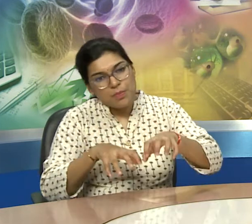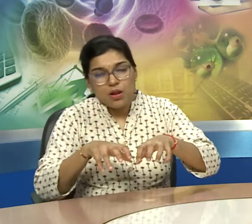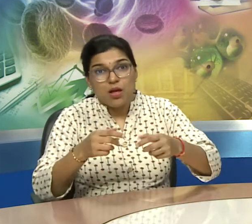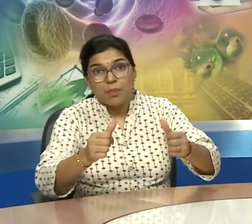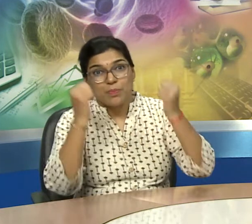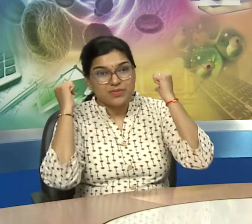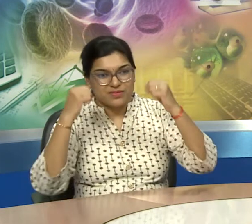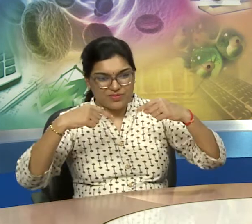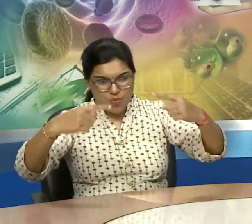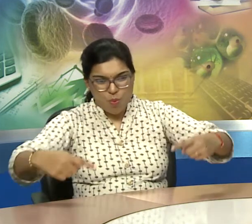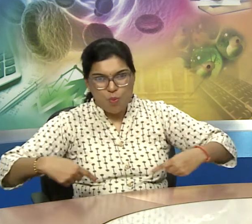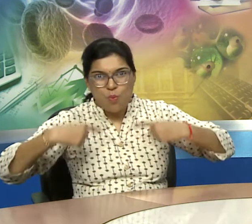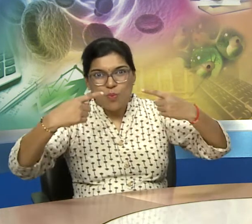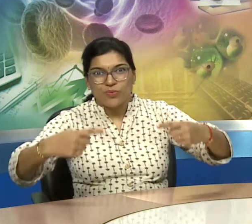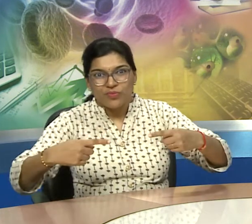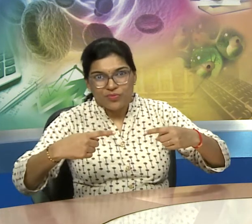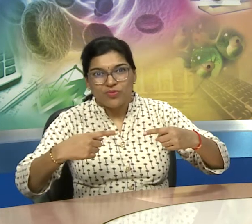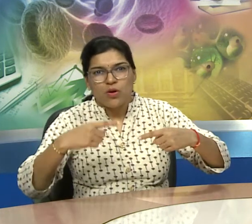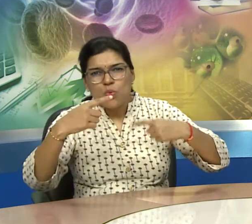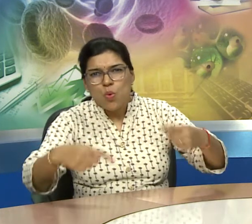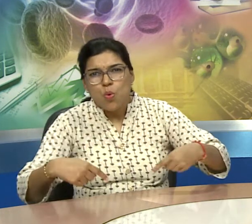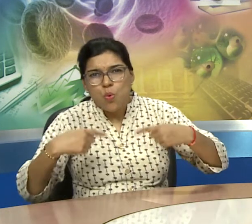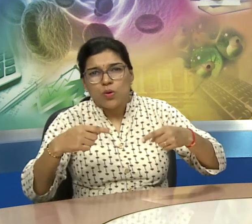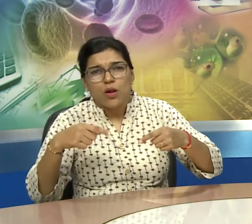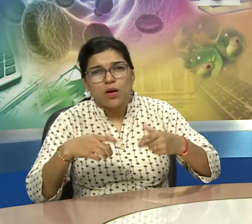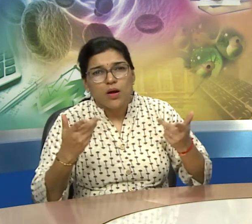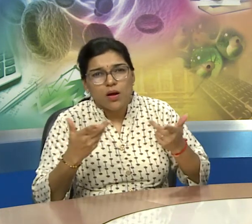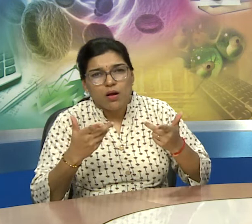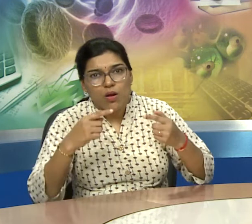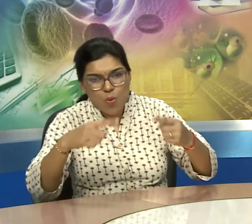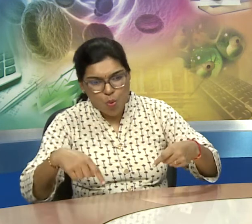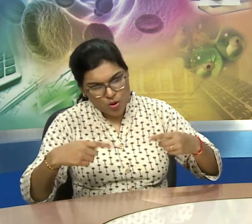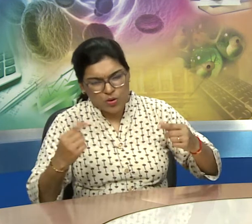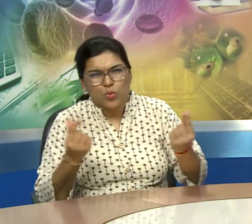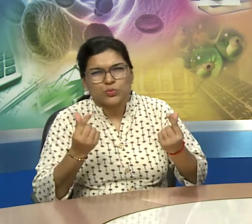now was the time that the invention of wheel was done.